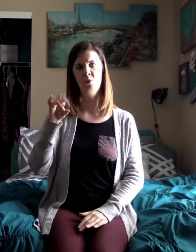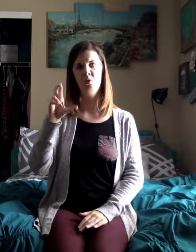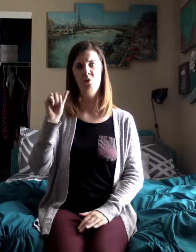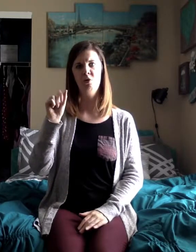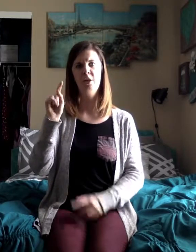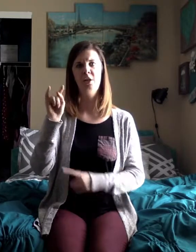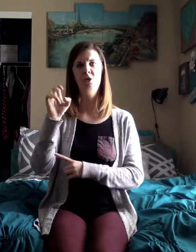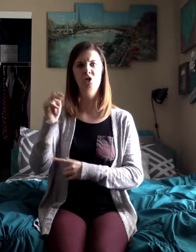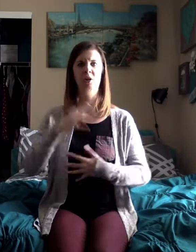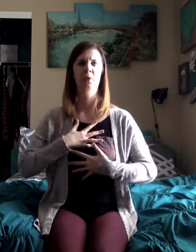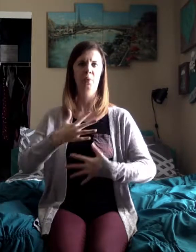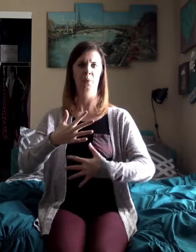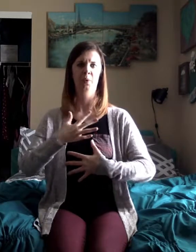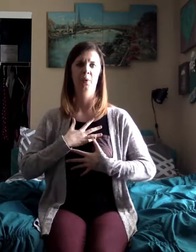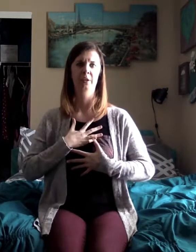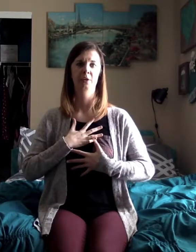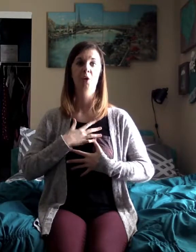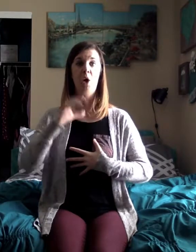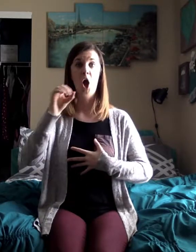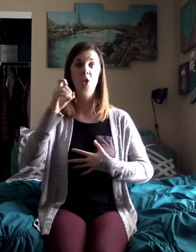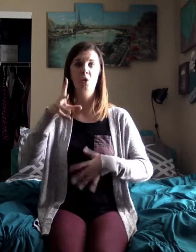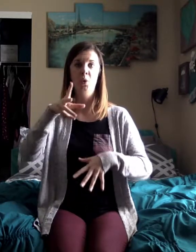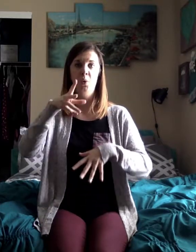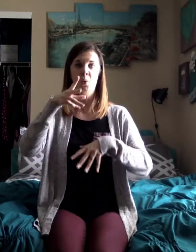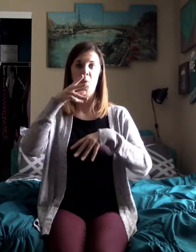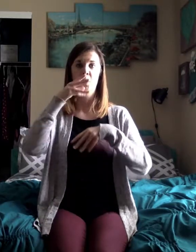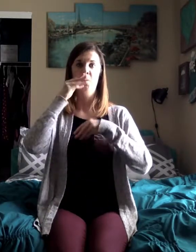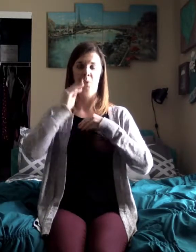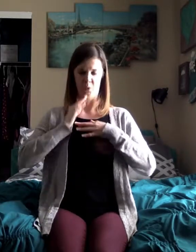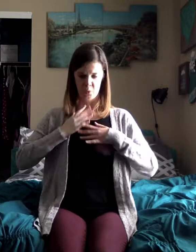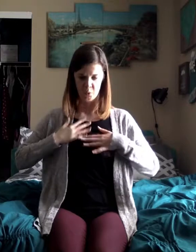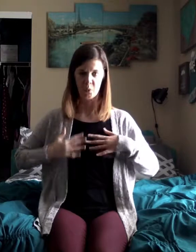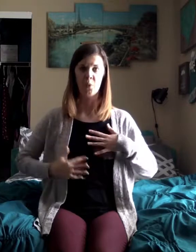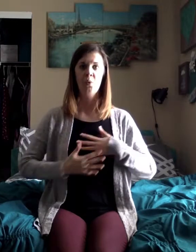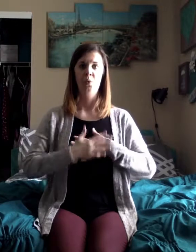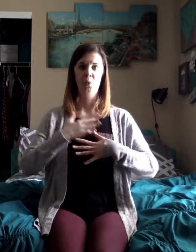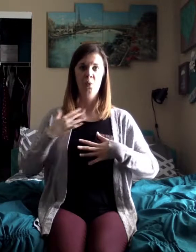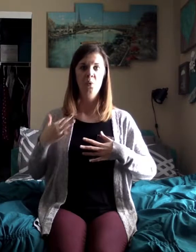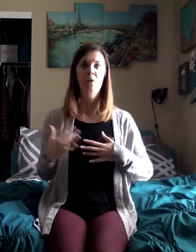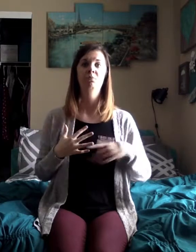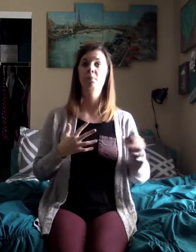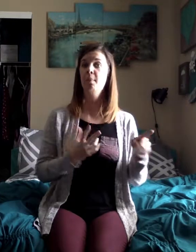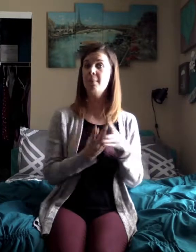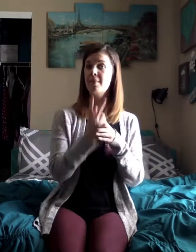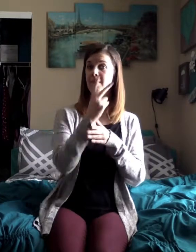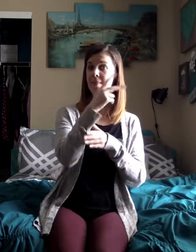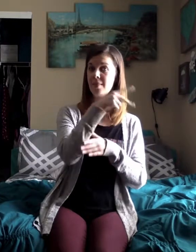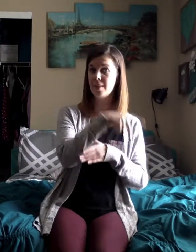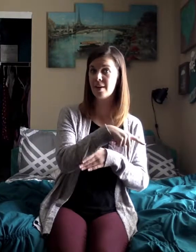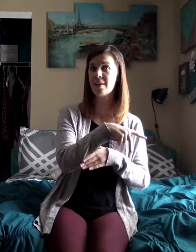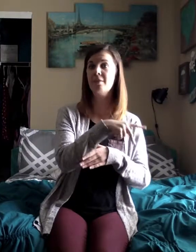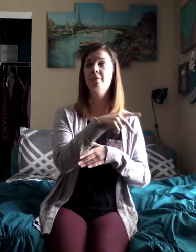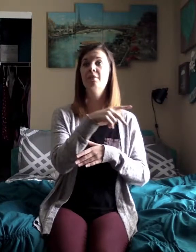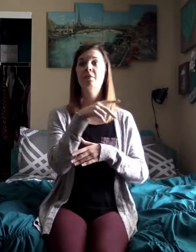from the air, and then an organism takes in carbohydrates from plants or by eating other animals or something like that.